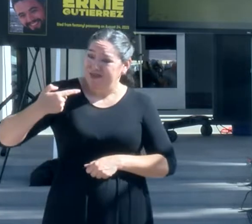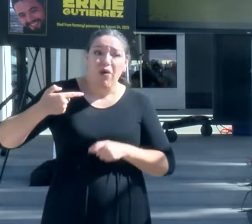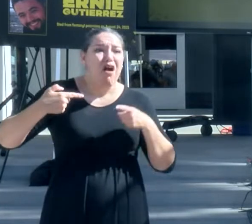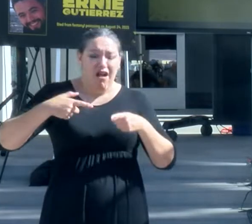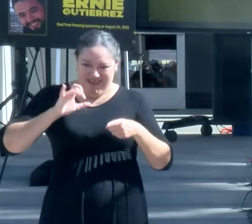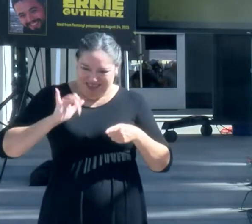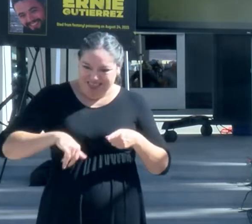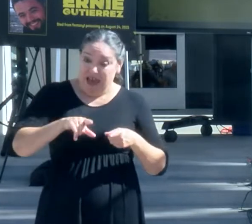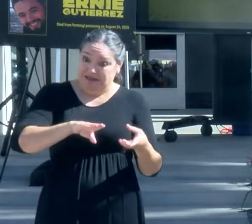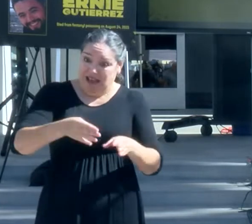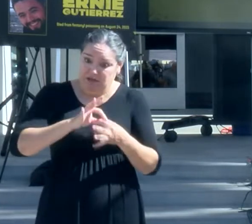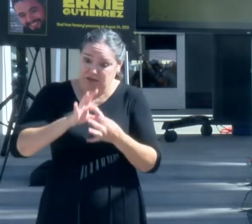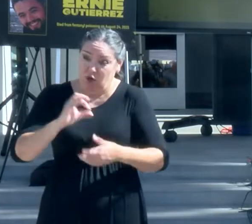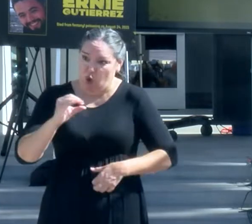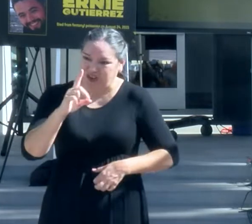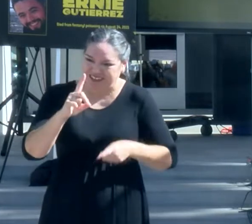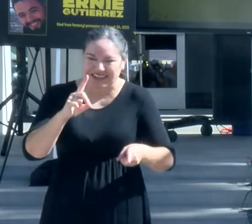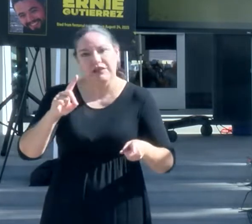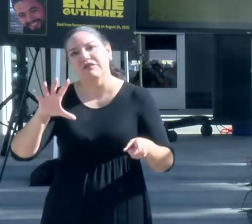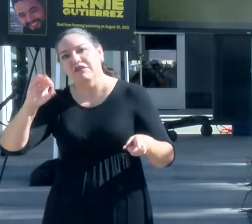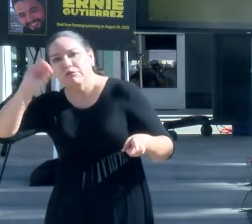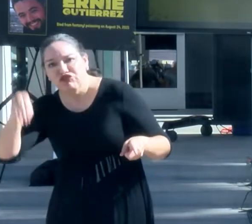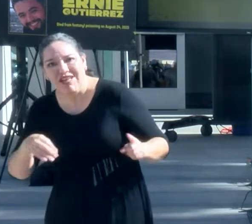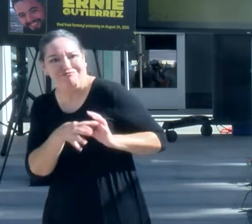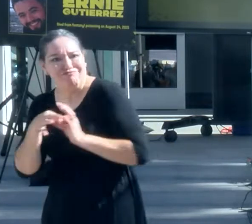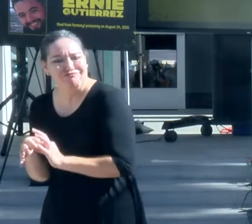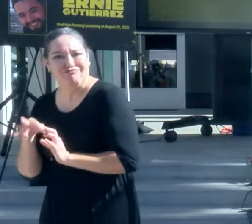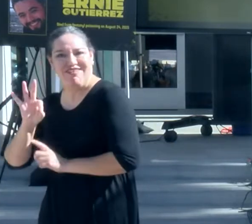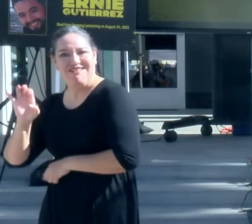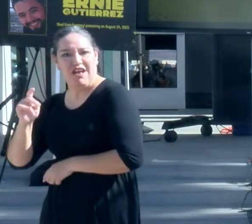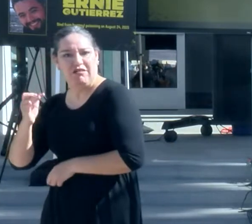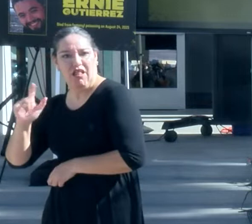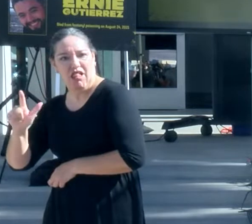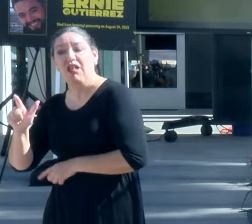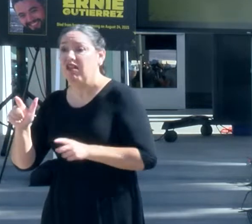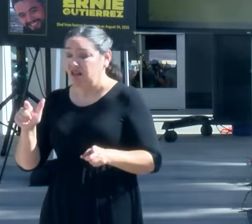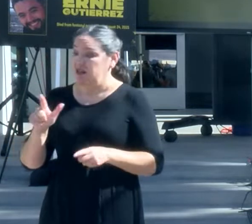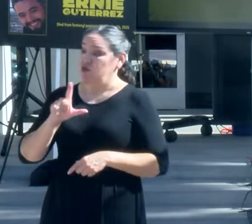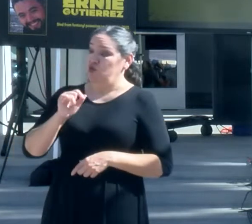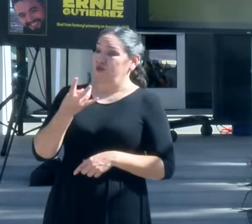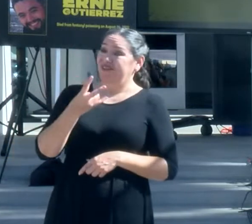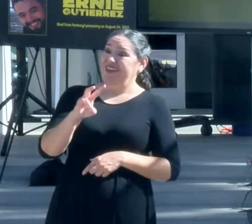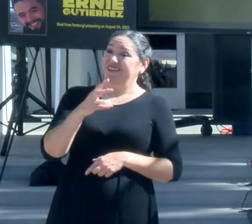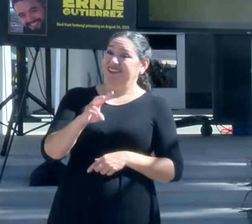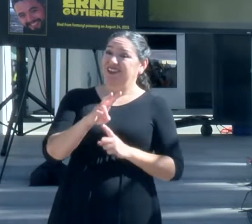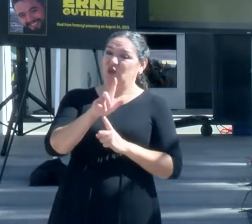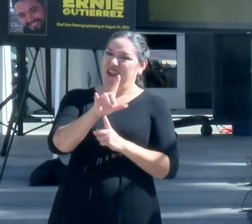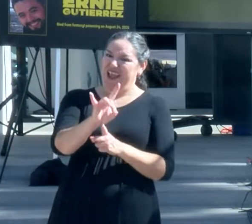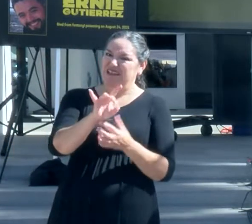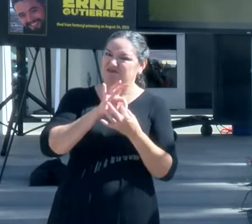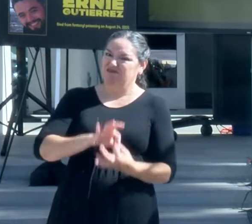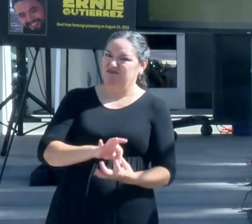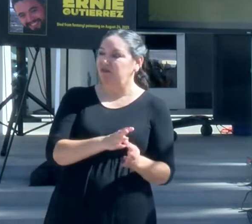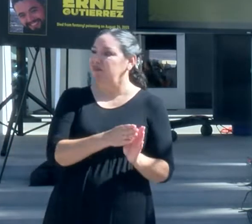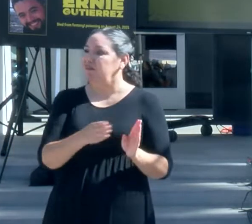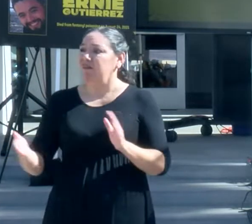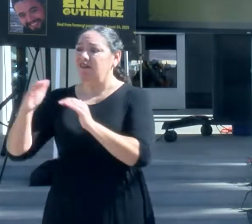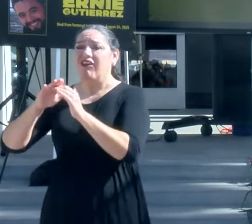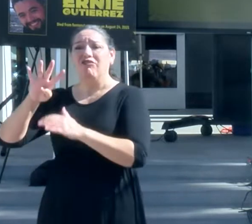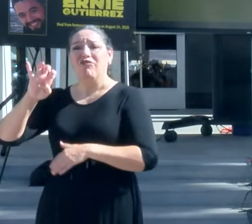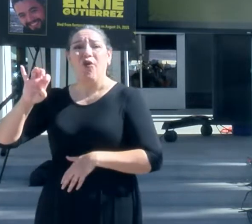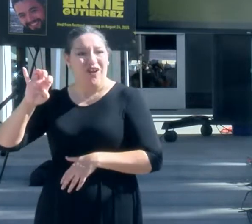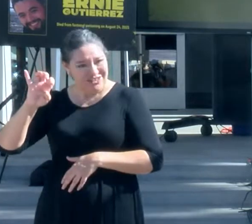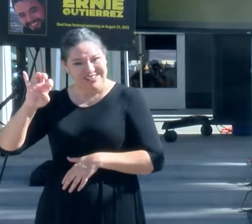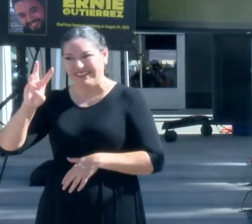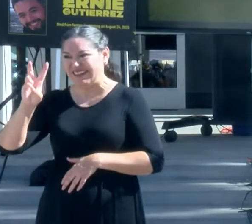fentanyl. Fentanyl-involved overdose deaths have increased from 28 deaths in 2017 to 406 deaths in